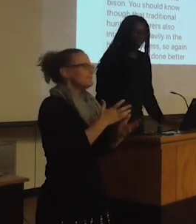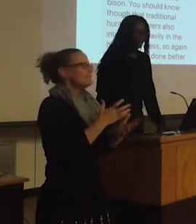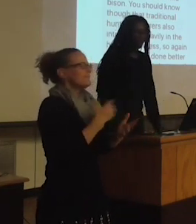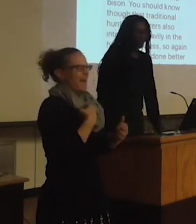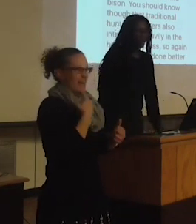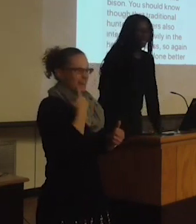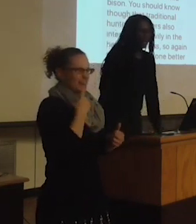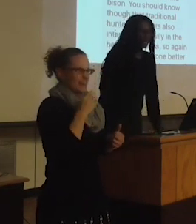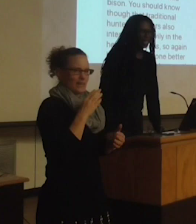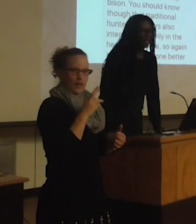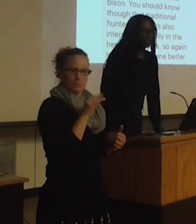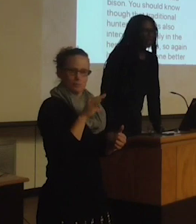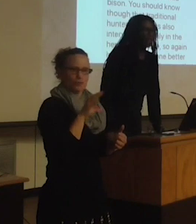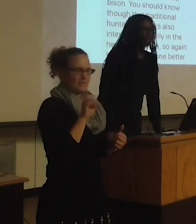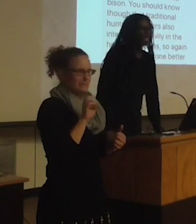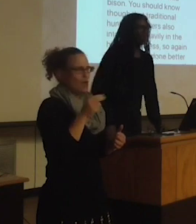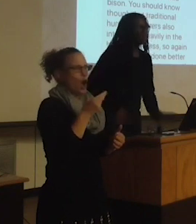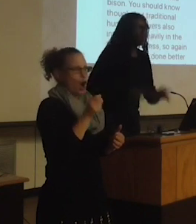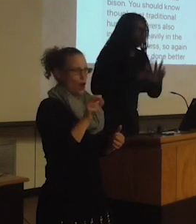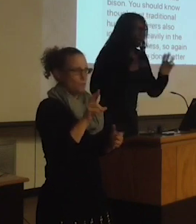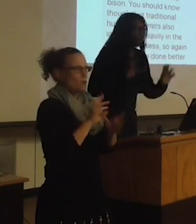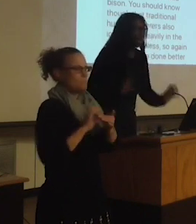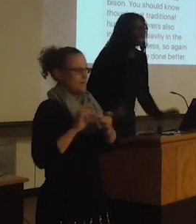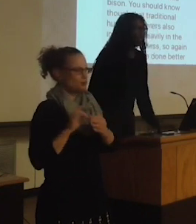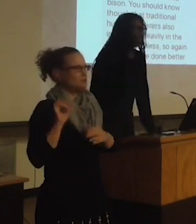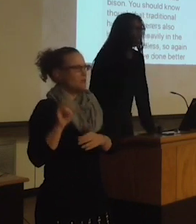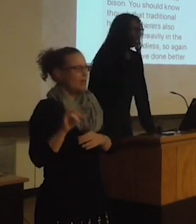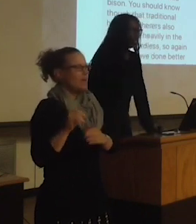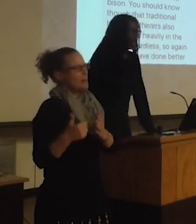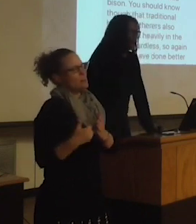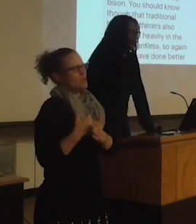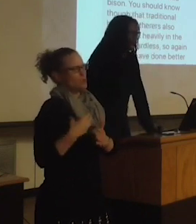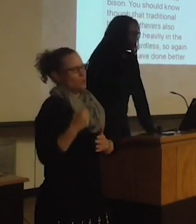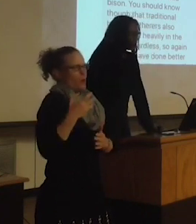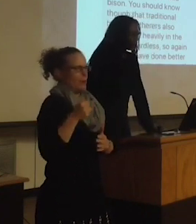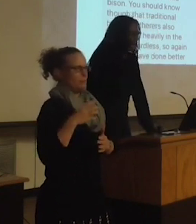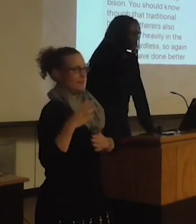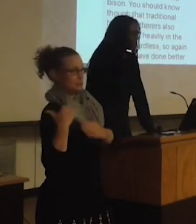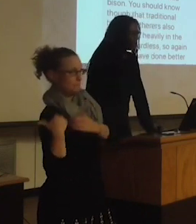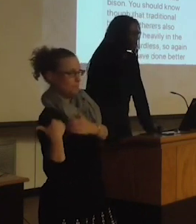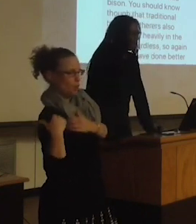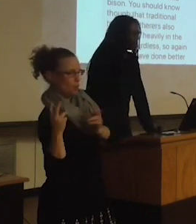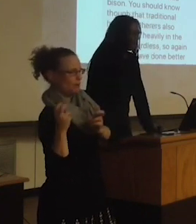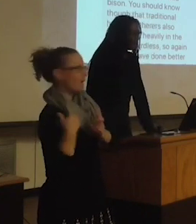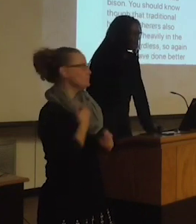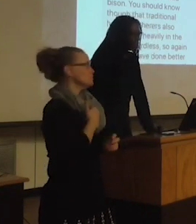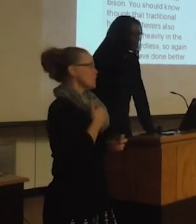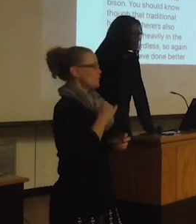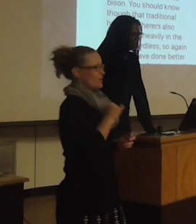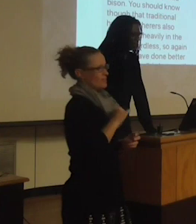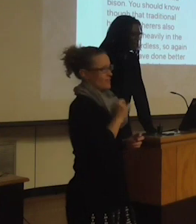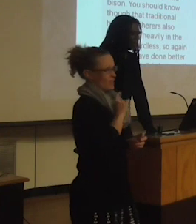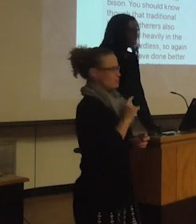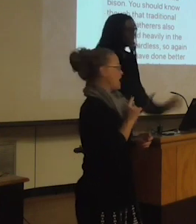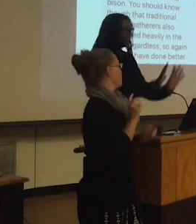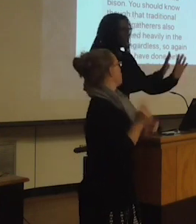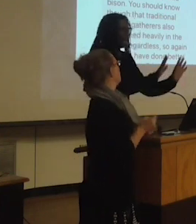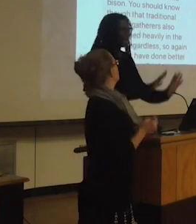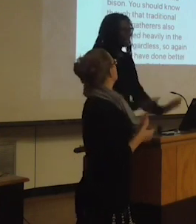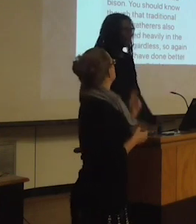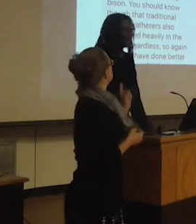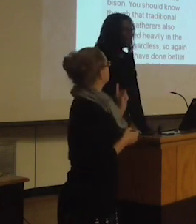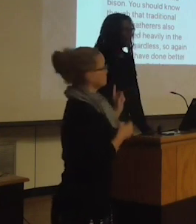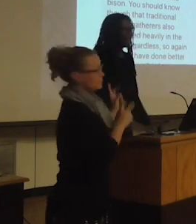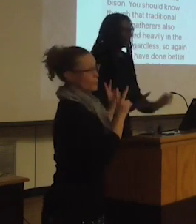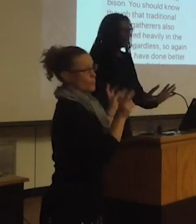I think Breeze Harper talks about it in terms of, like, the new white man's burden. I'm sorry that reality hurts you. This is a